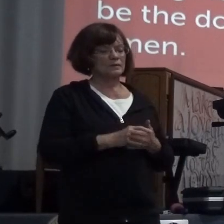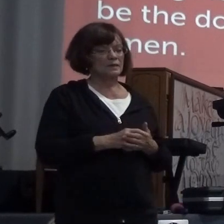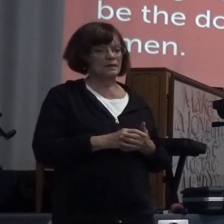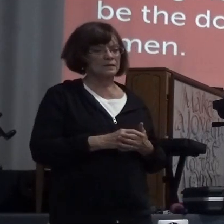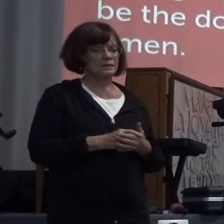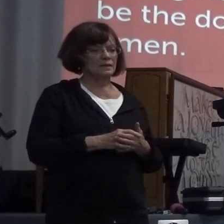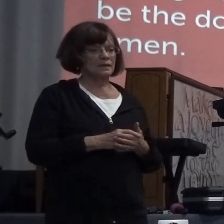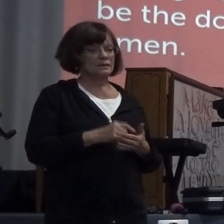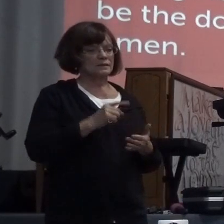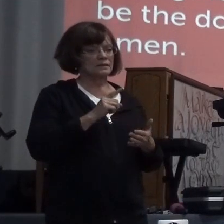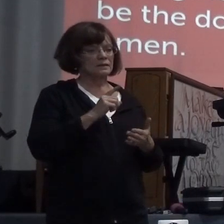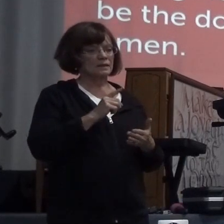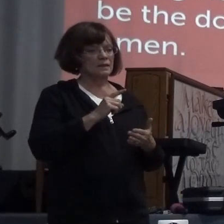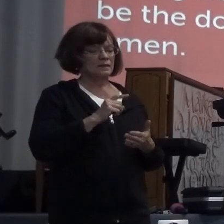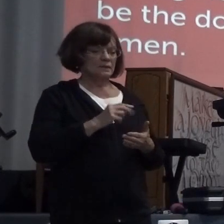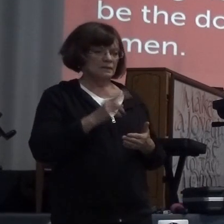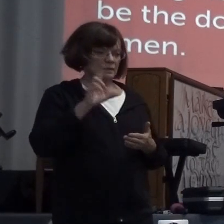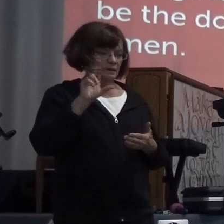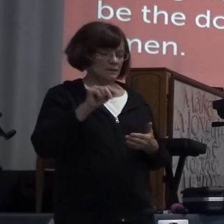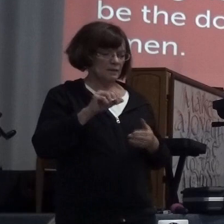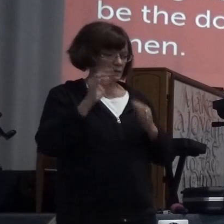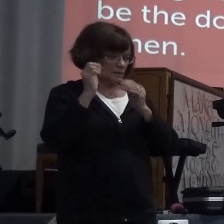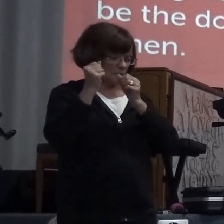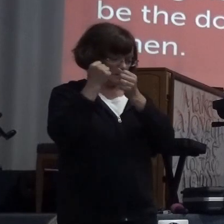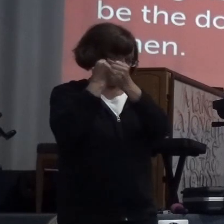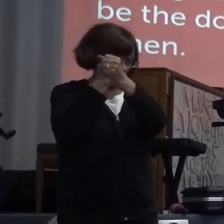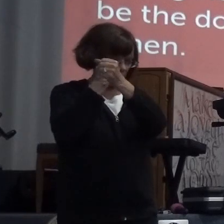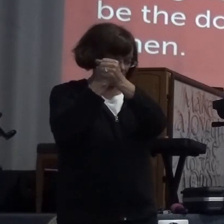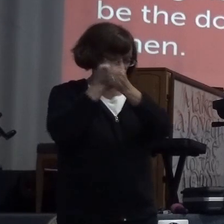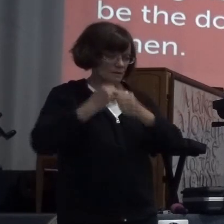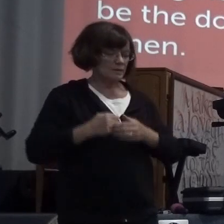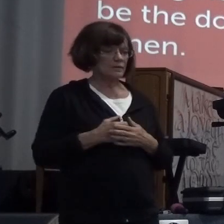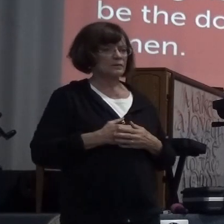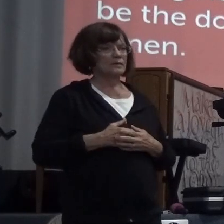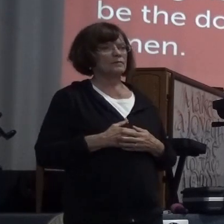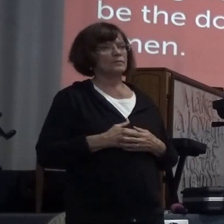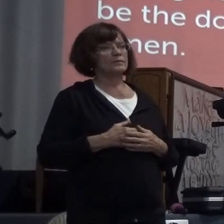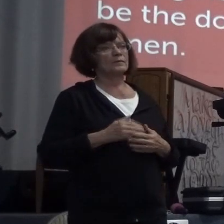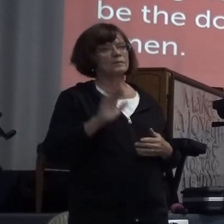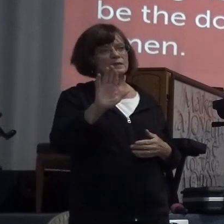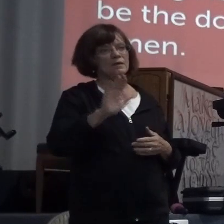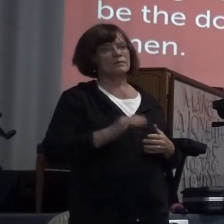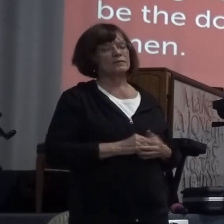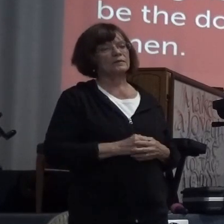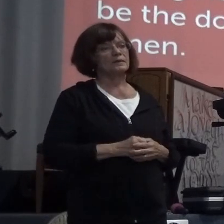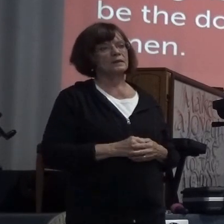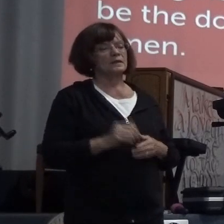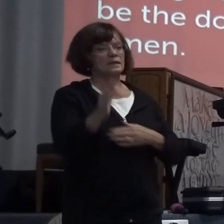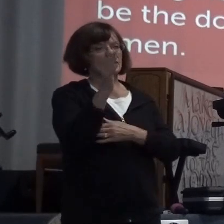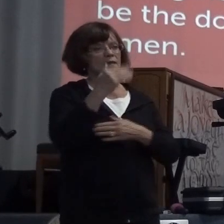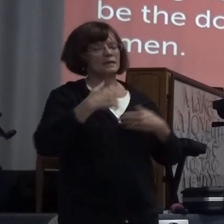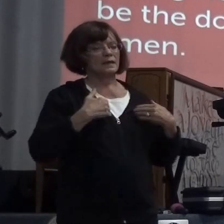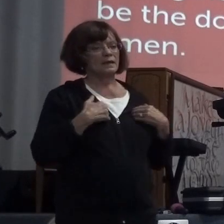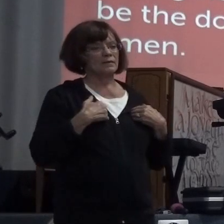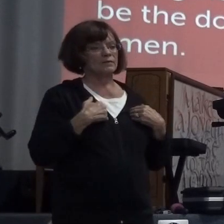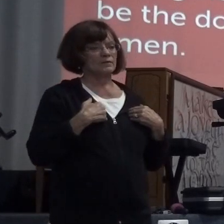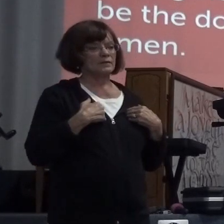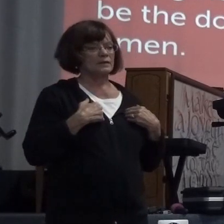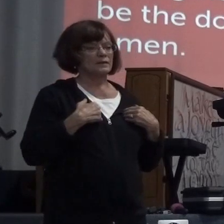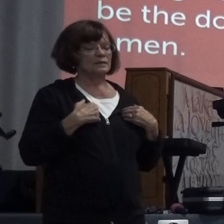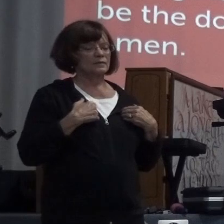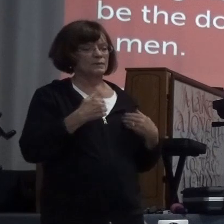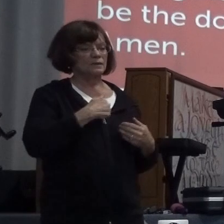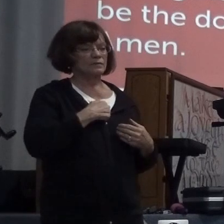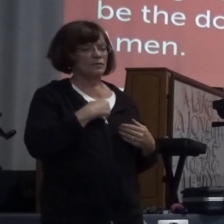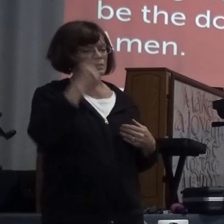to defend myself. Why? God knows the truth. He's got me prepared for something greater. I don't need to worry about that stuff.